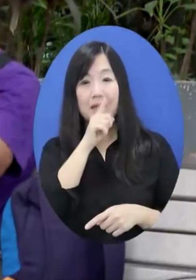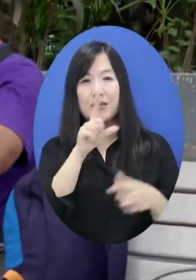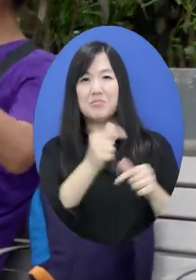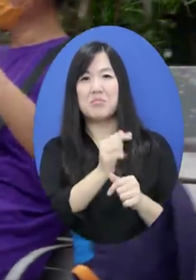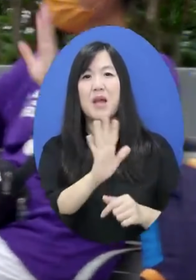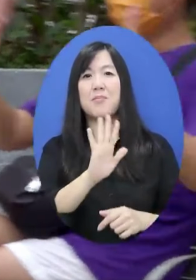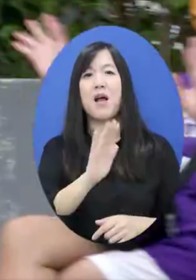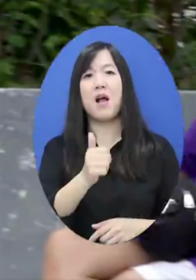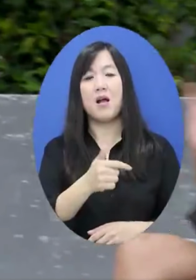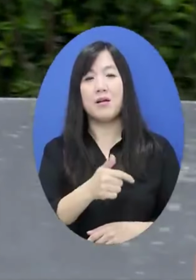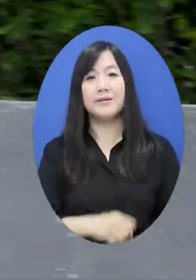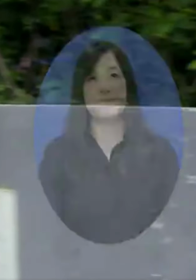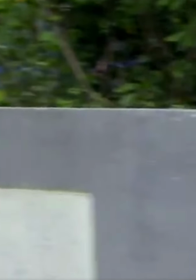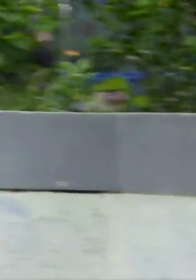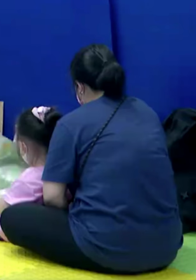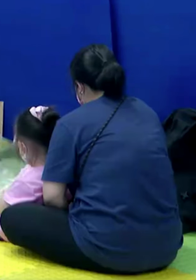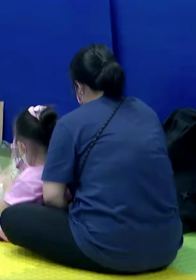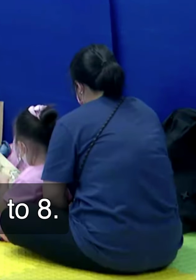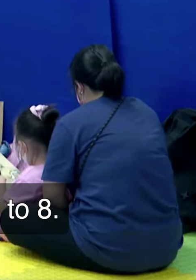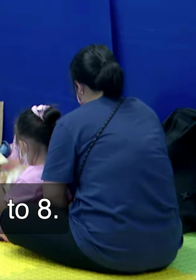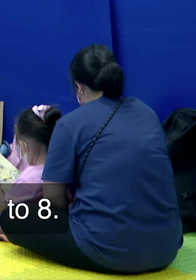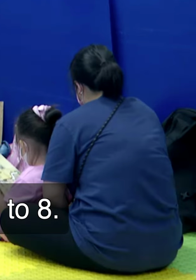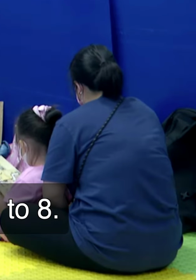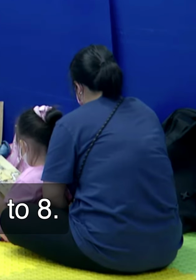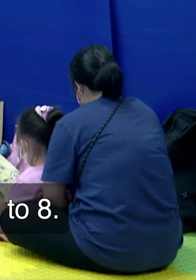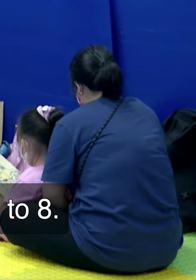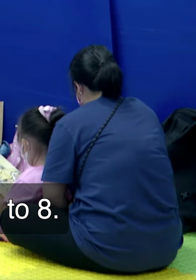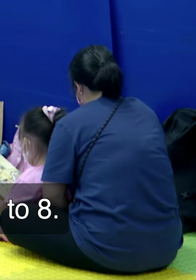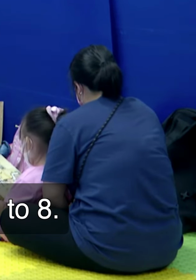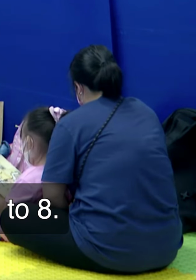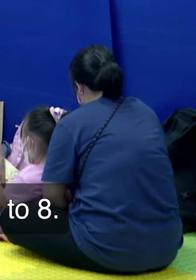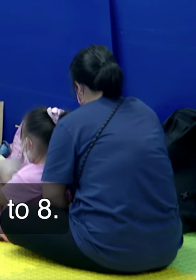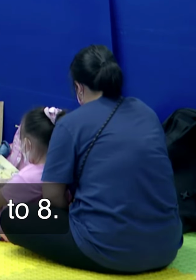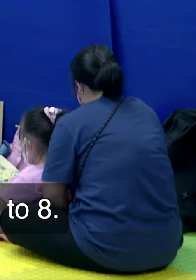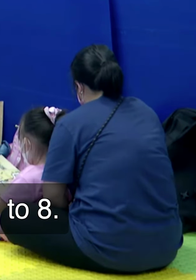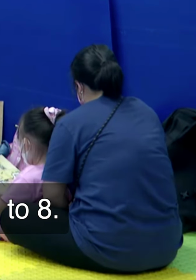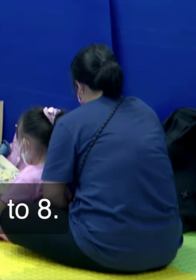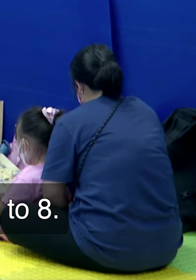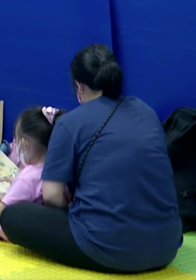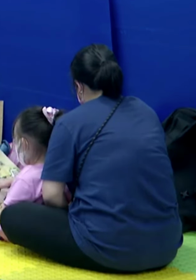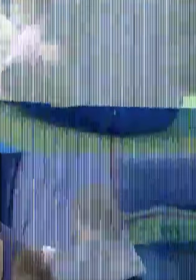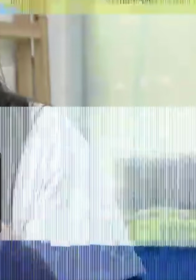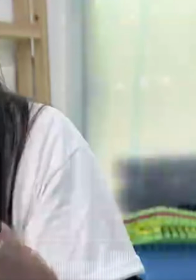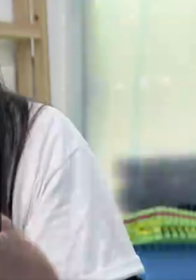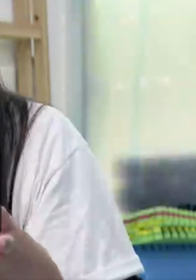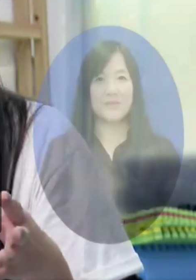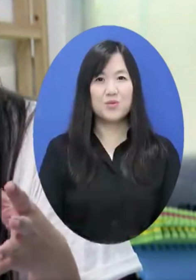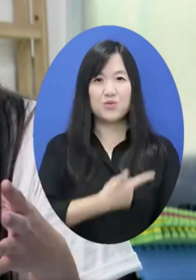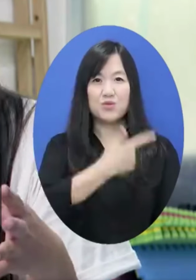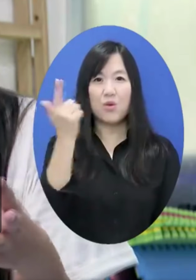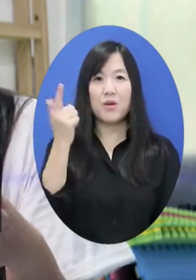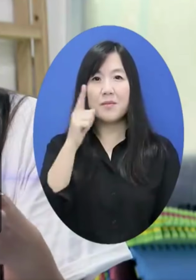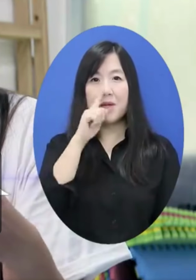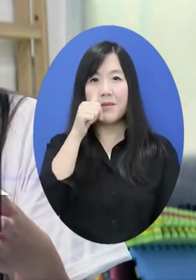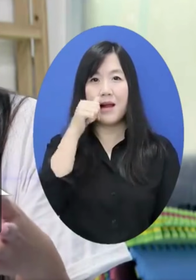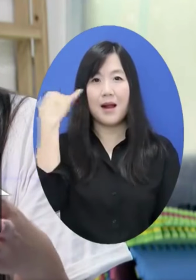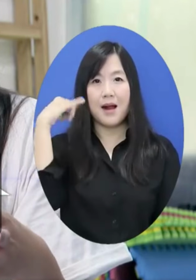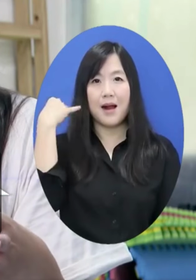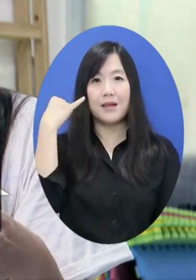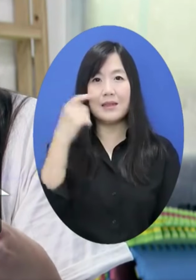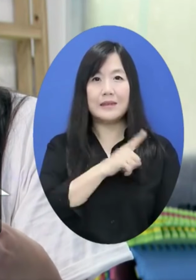not a perfect mom. I give myself 8 points out of 10, 7 to 8. Many deaf parents,